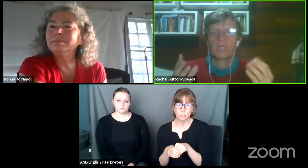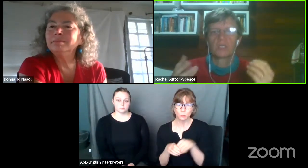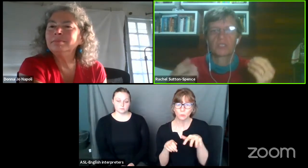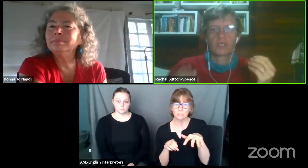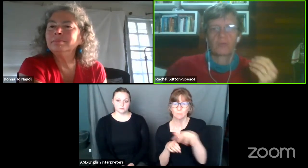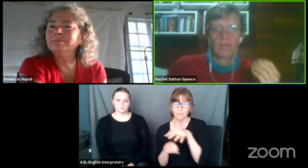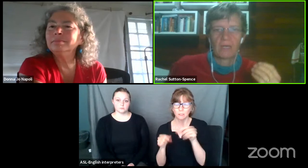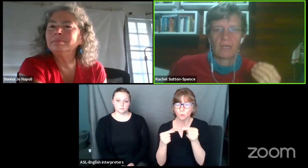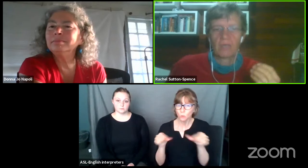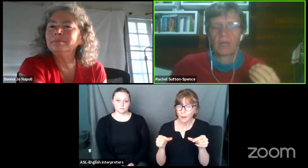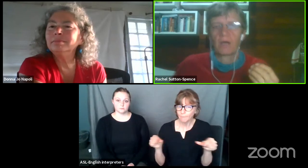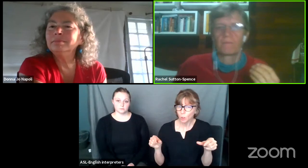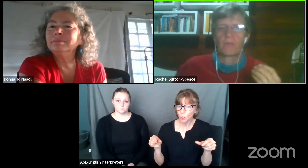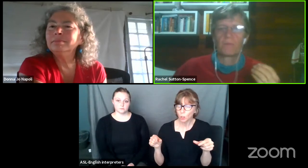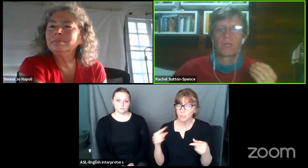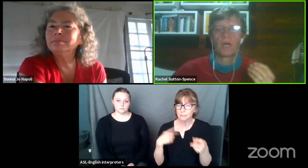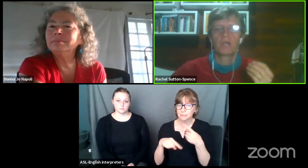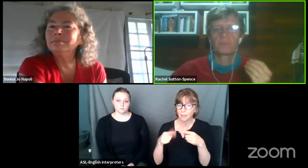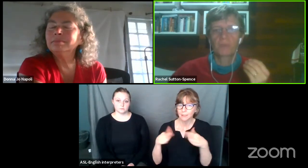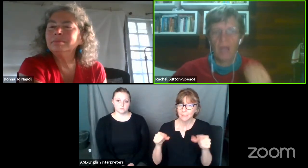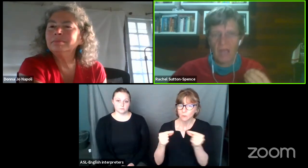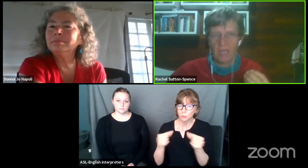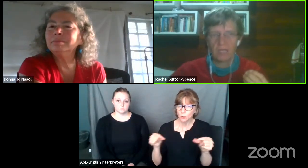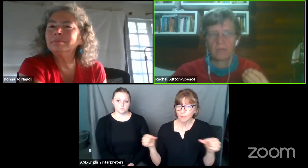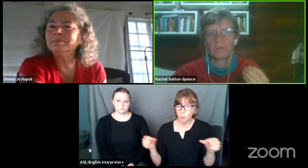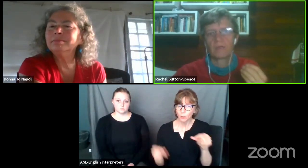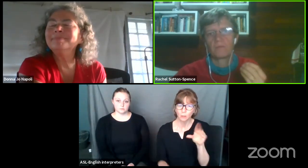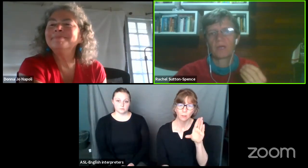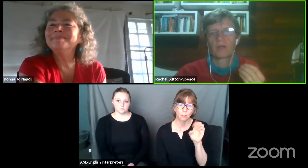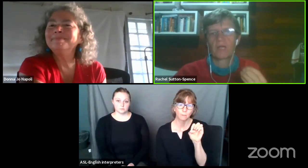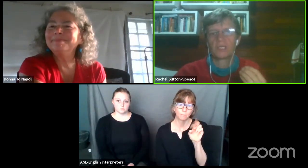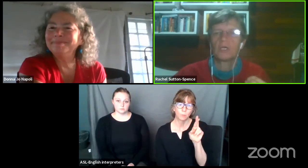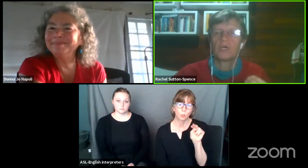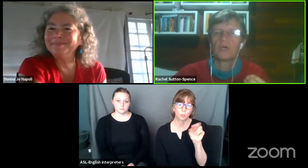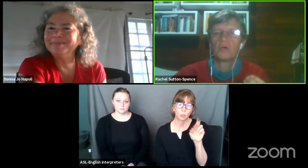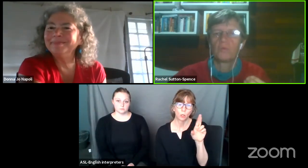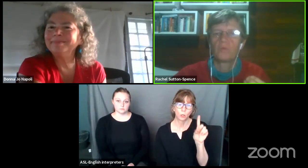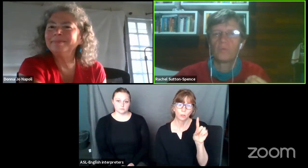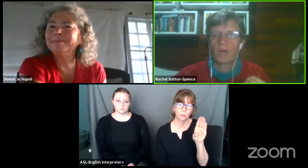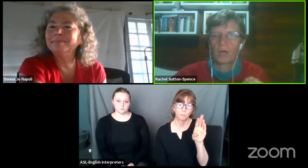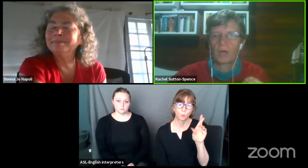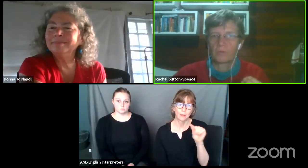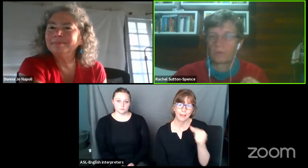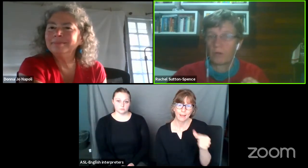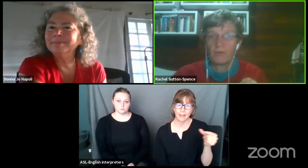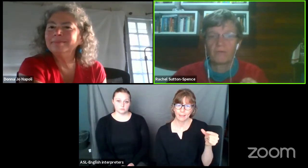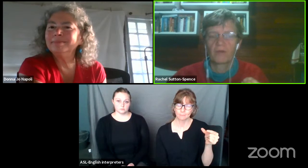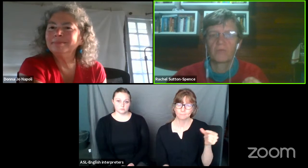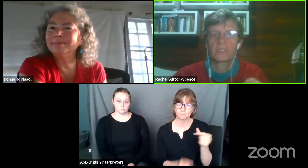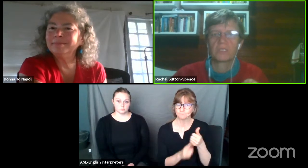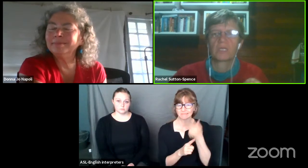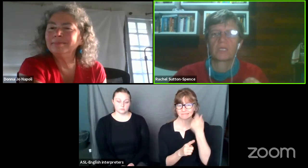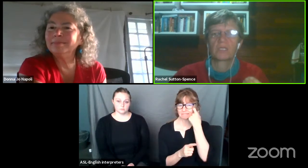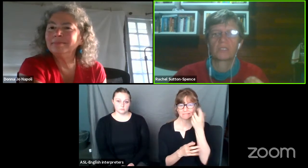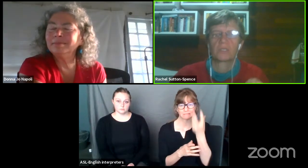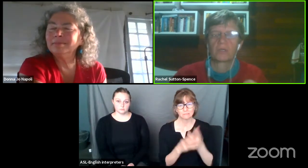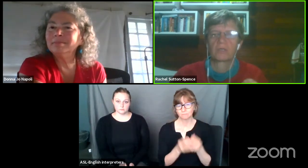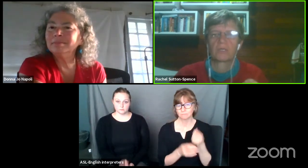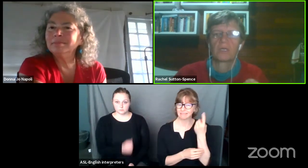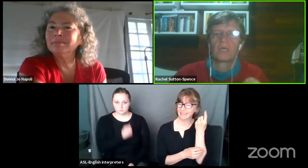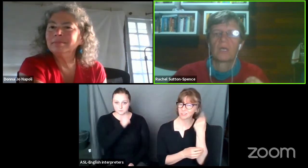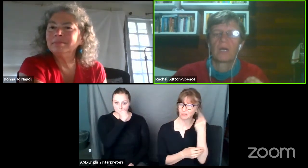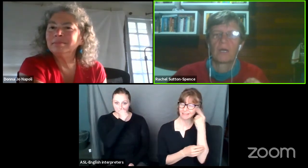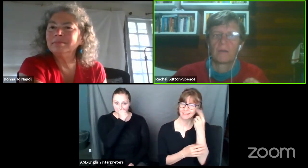see, so that Bernard Bragg, B-R-A-G-G, who only very recently died last year, I